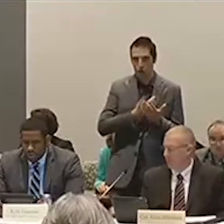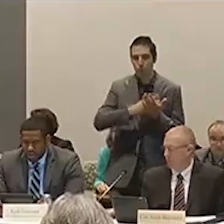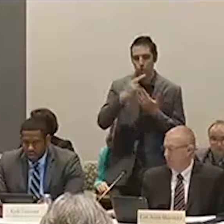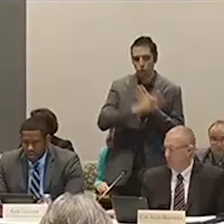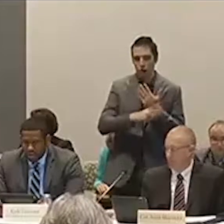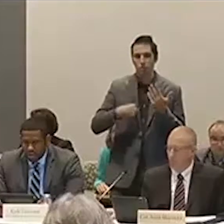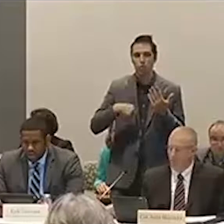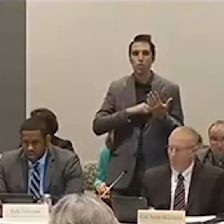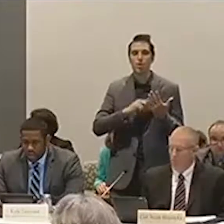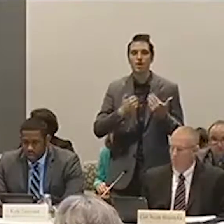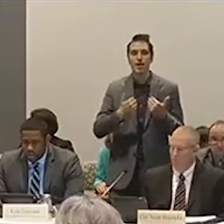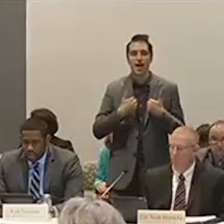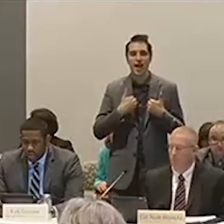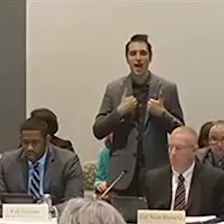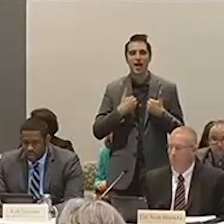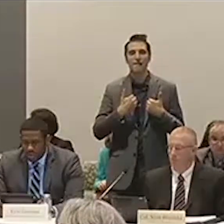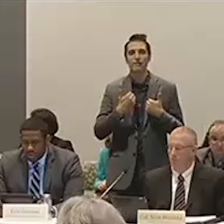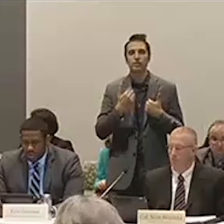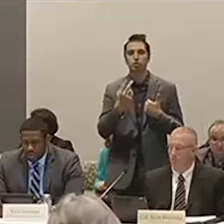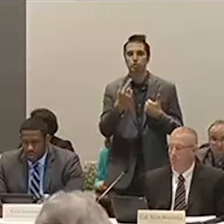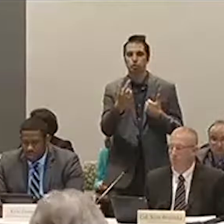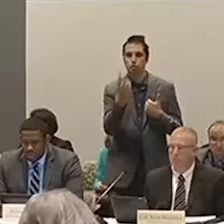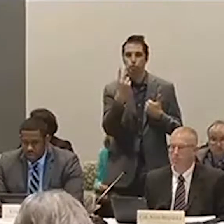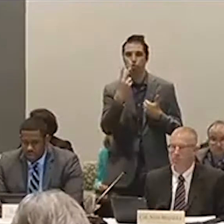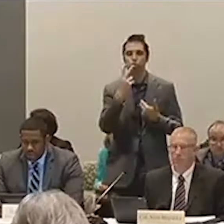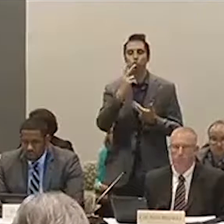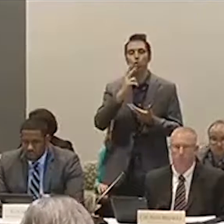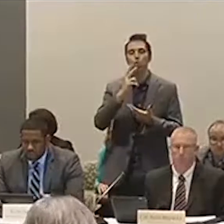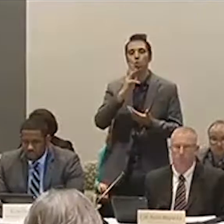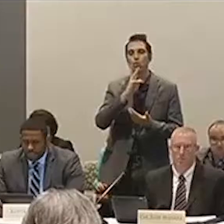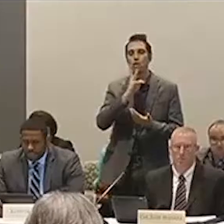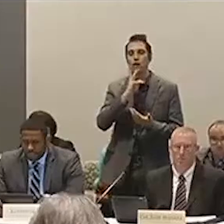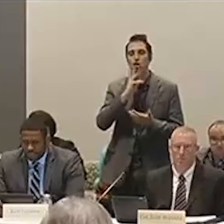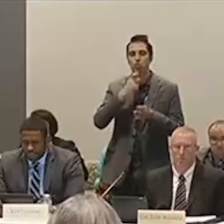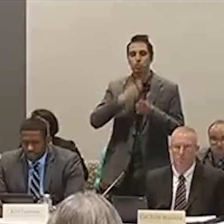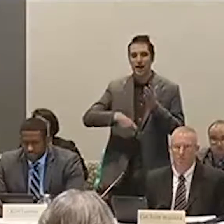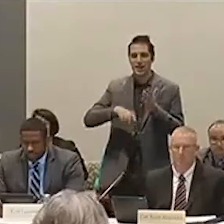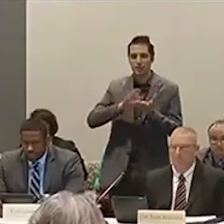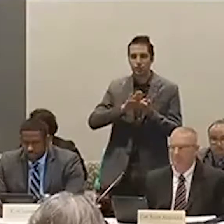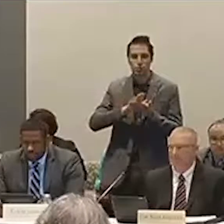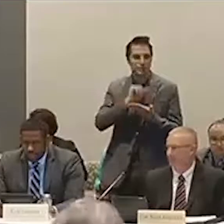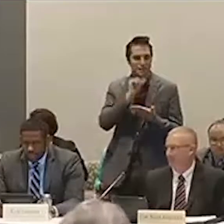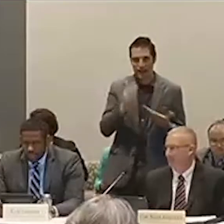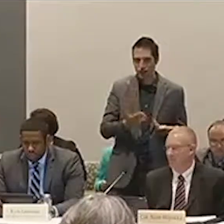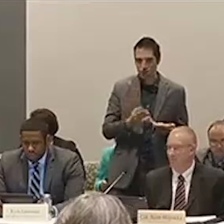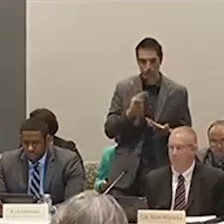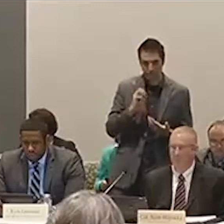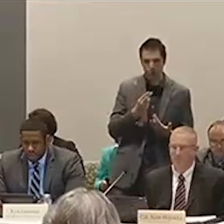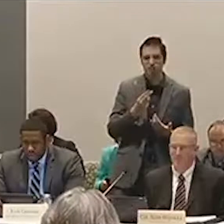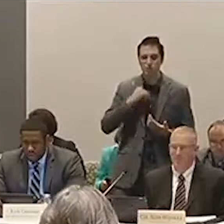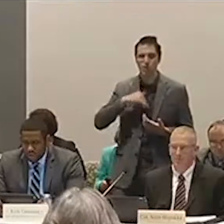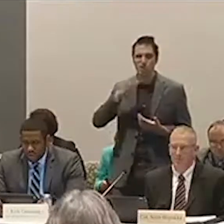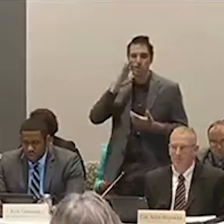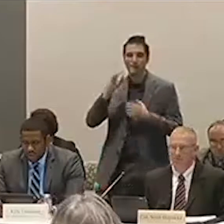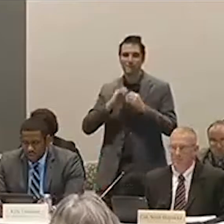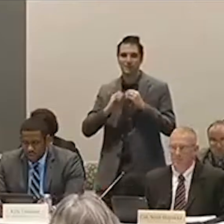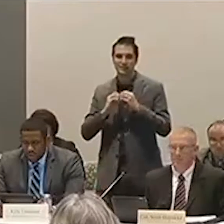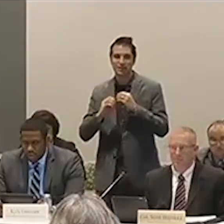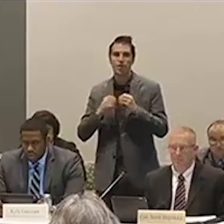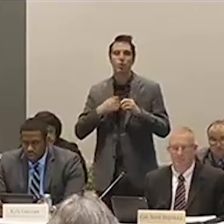actually conduct two water rate schools twice a year. Unfortunately, not here in Michigan, but we'll fix that. We basically